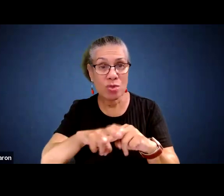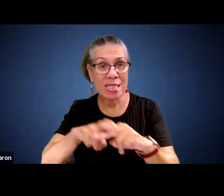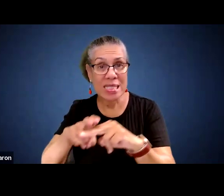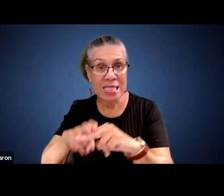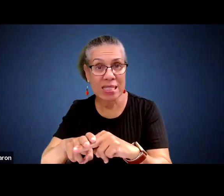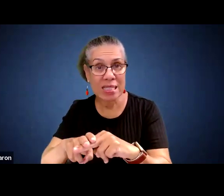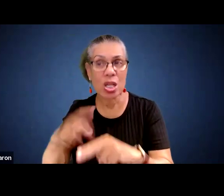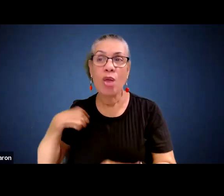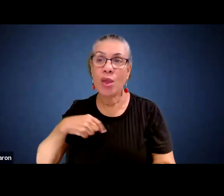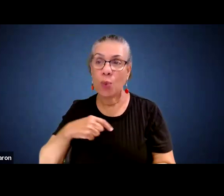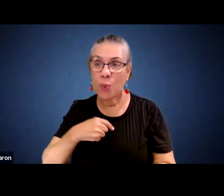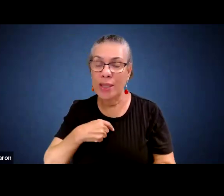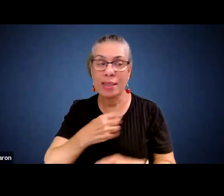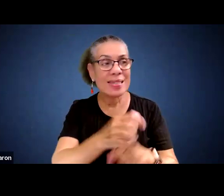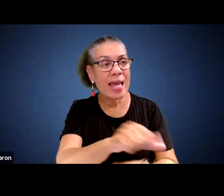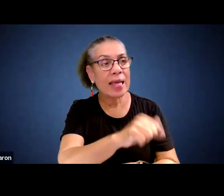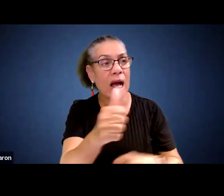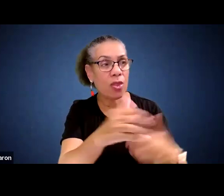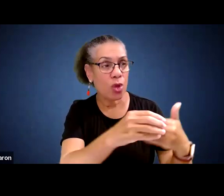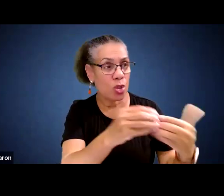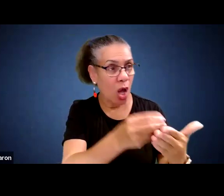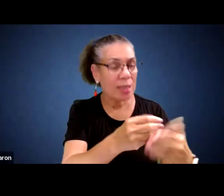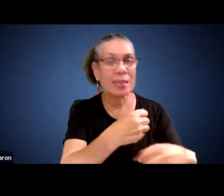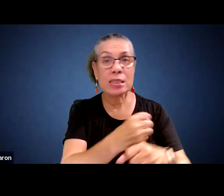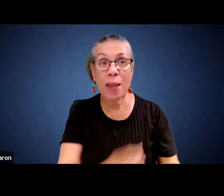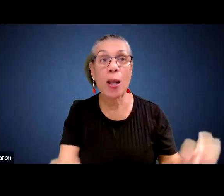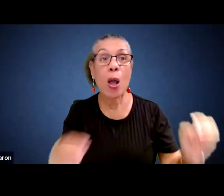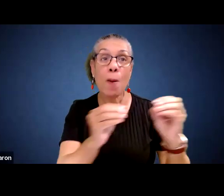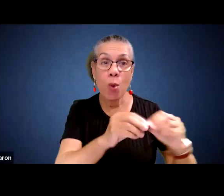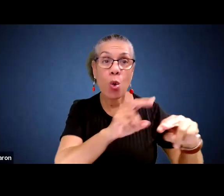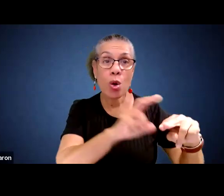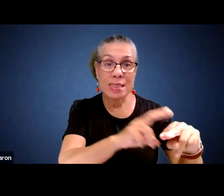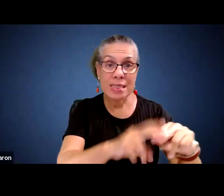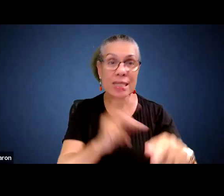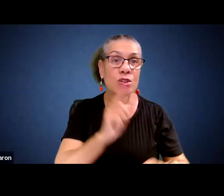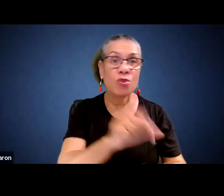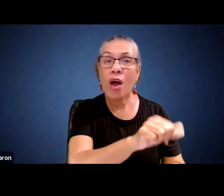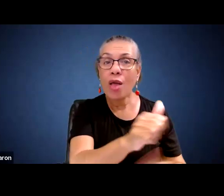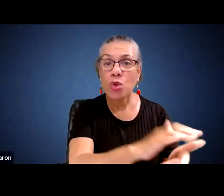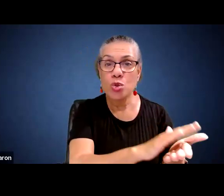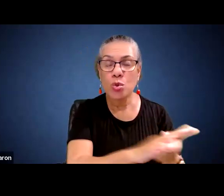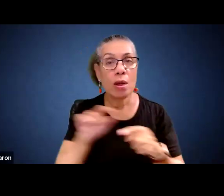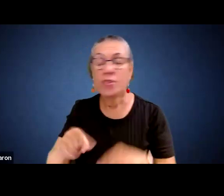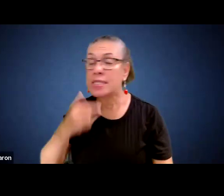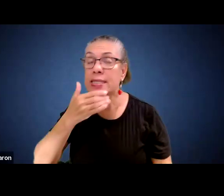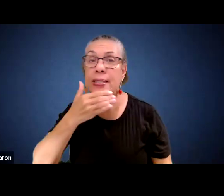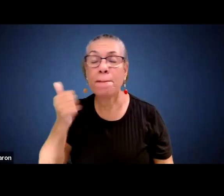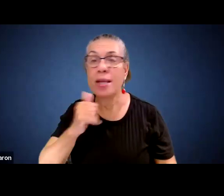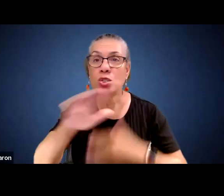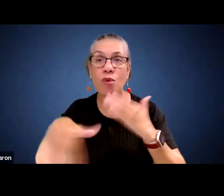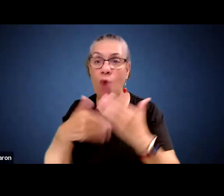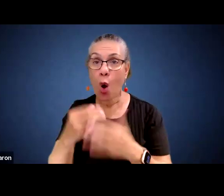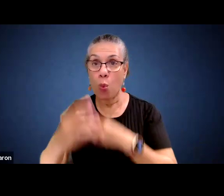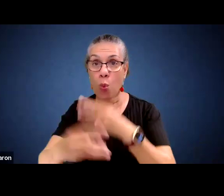then take other dollars to create more high-quality seats in other schools. So this is actually the best of all worlds,